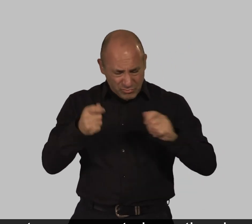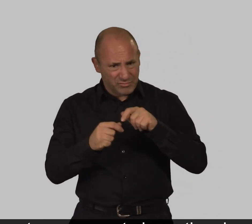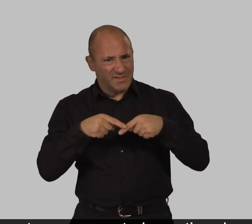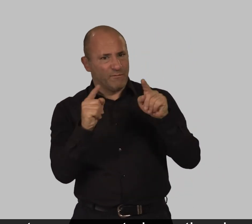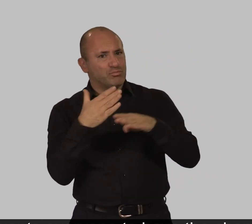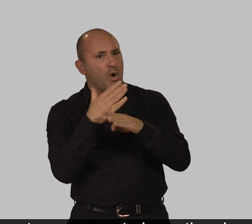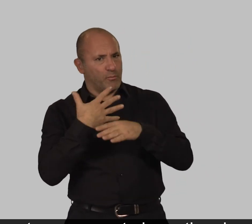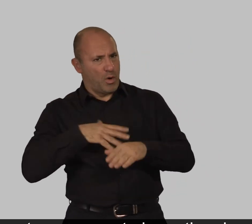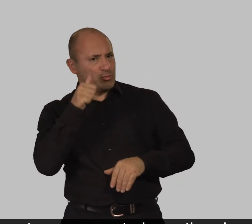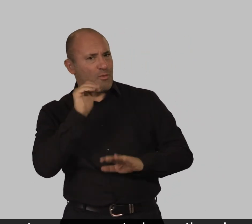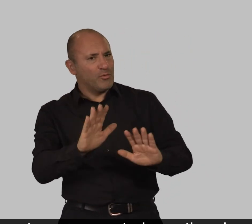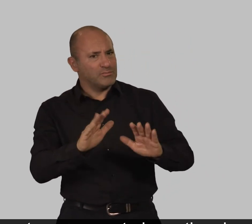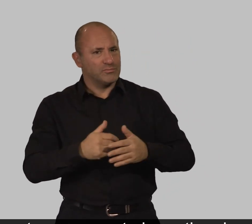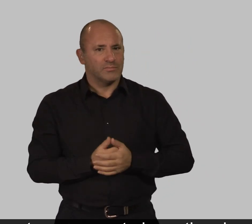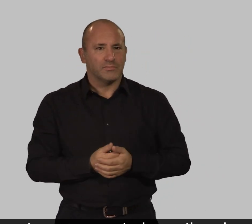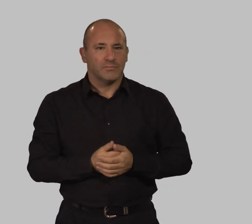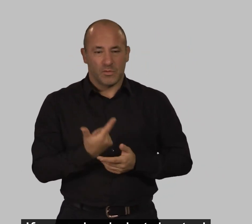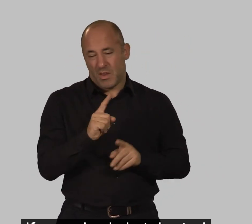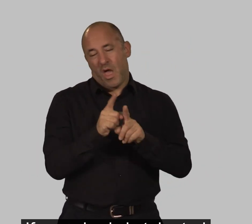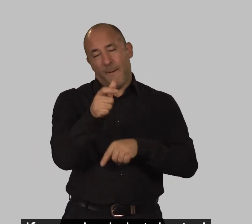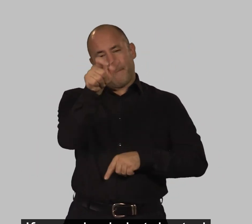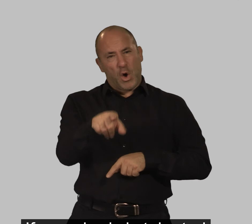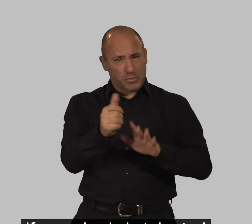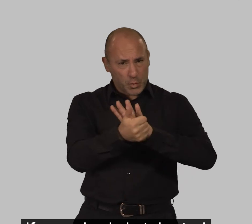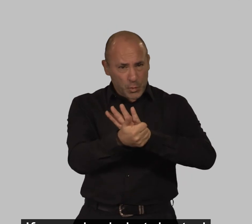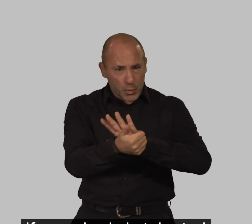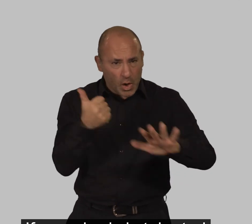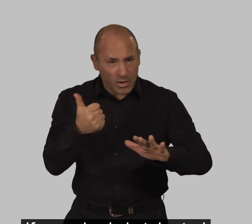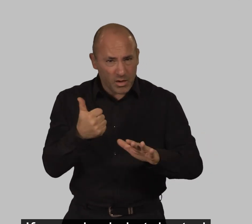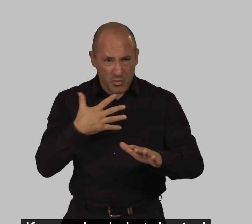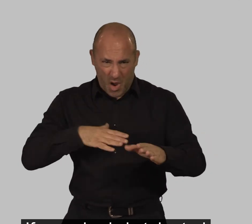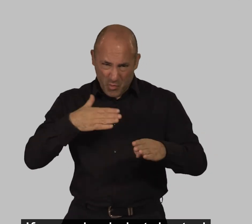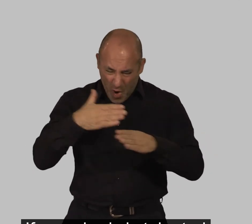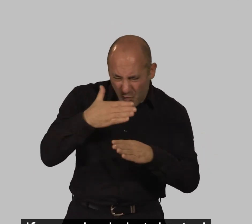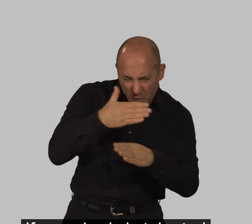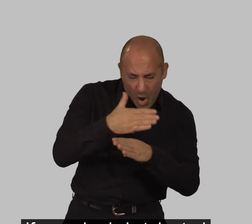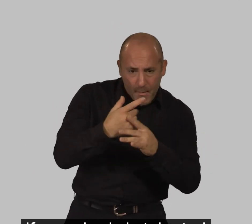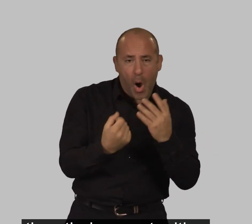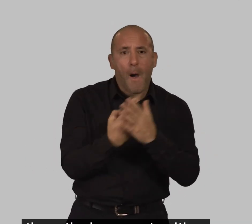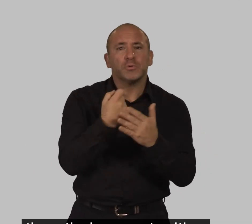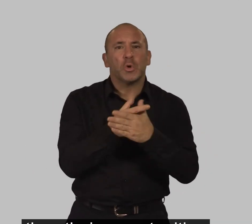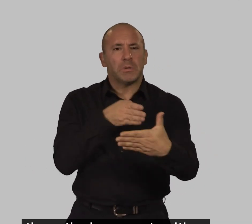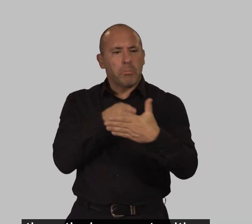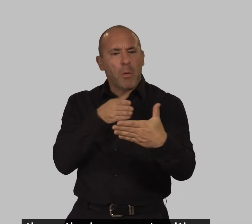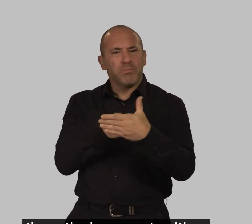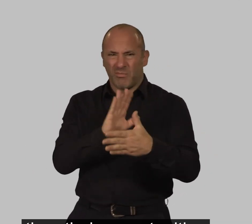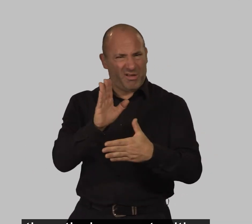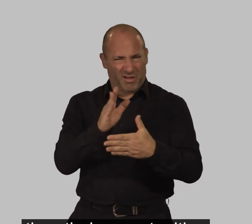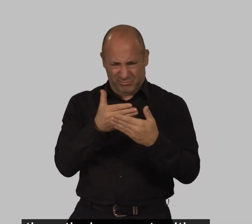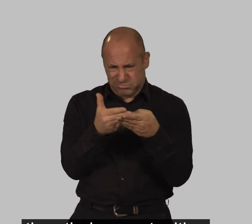If somebody is talented and willing to work hard, then their opportunities should be endless.